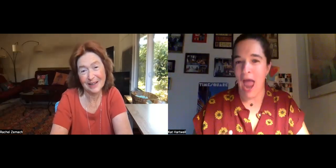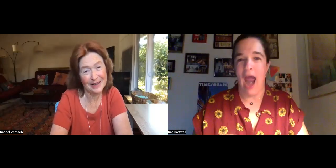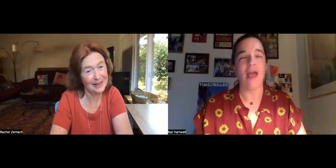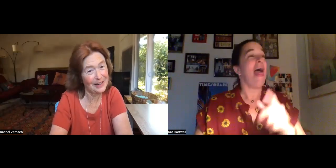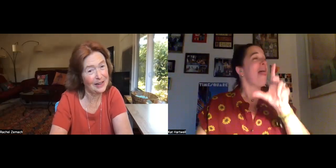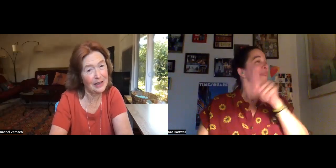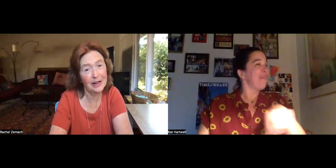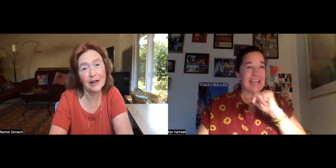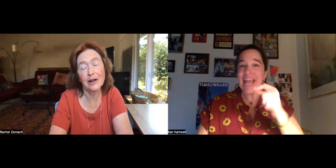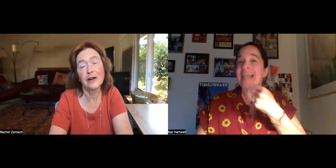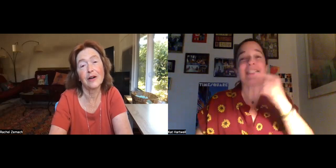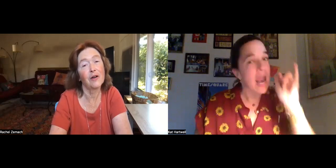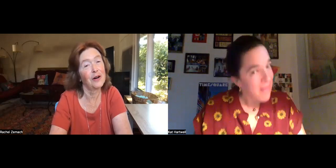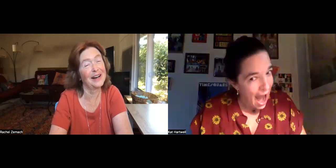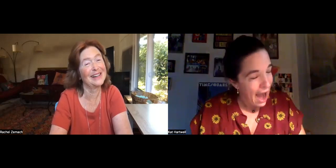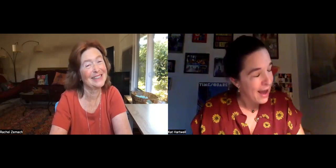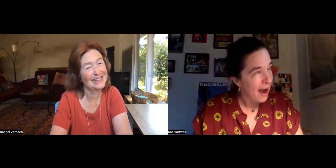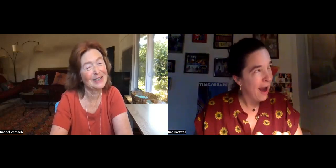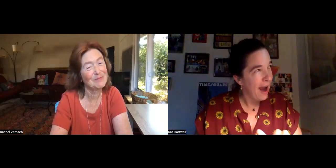that. They did not say that.